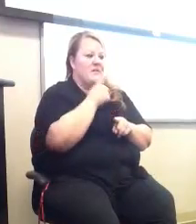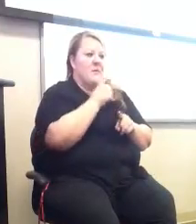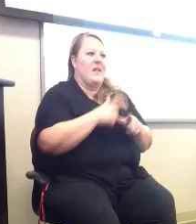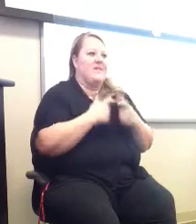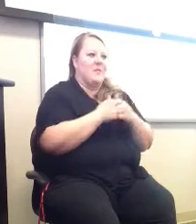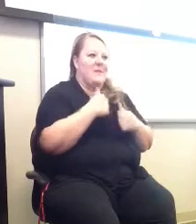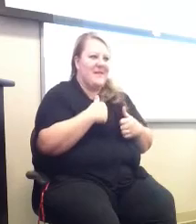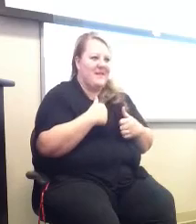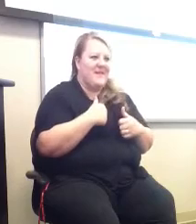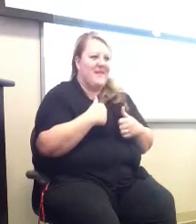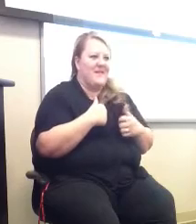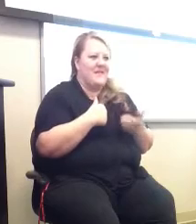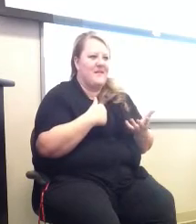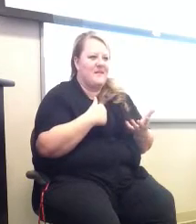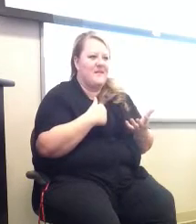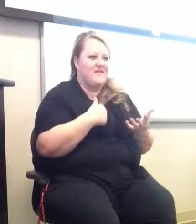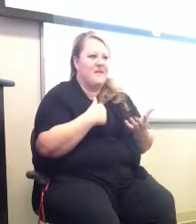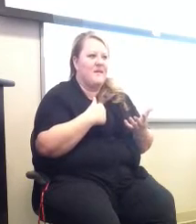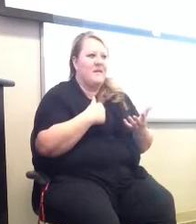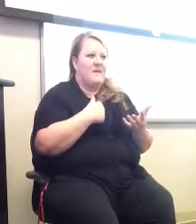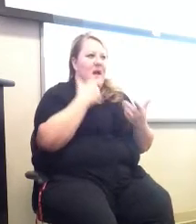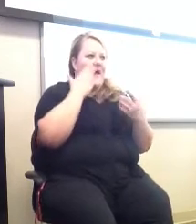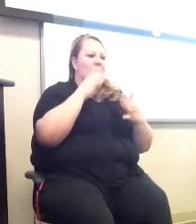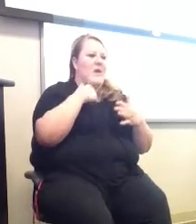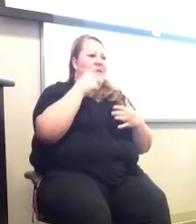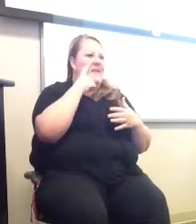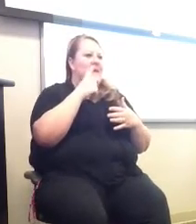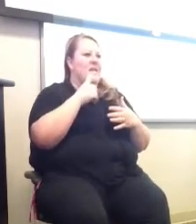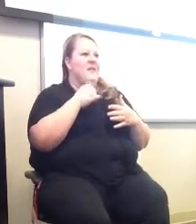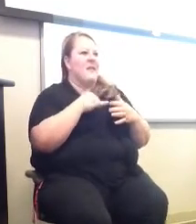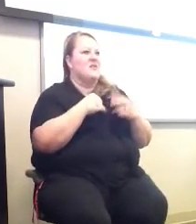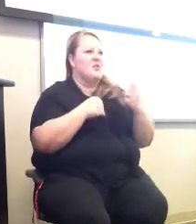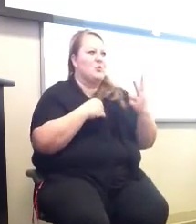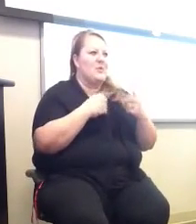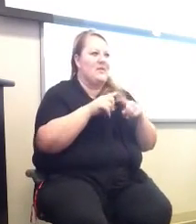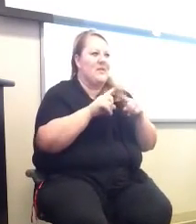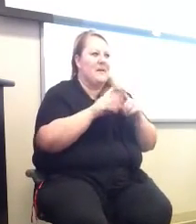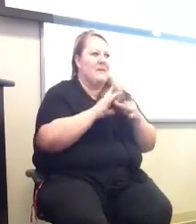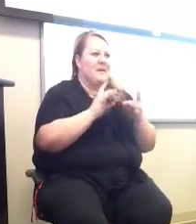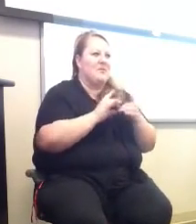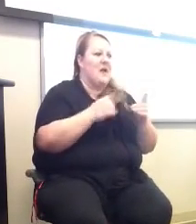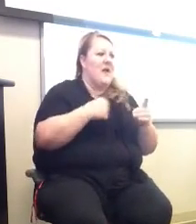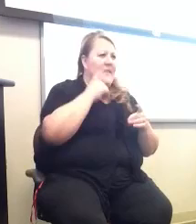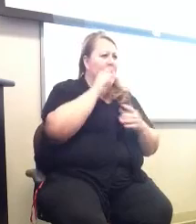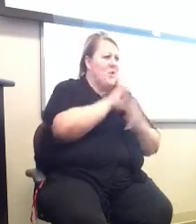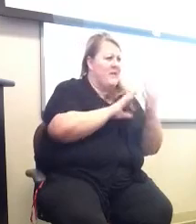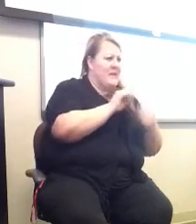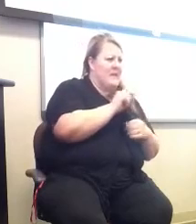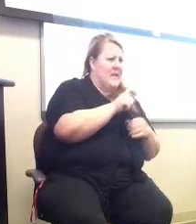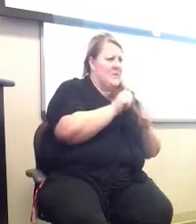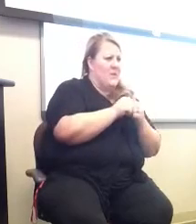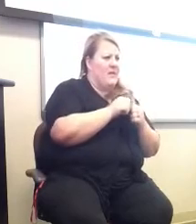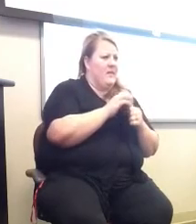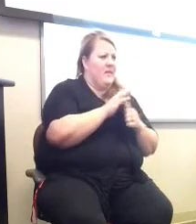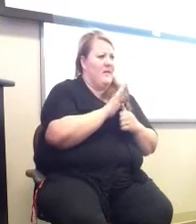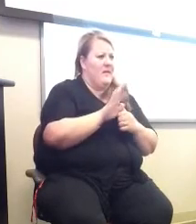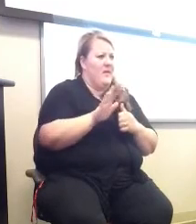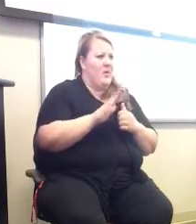me. I don't know, I think you're sending two different we're confusing messages. taxes with the 4A, Yeah. they're two separate